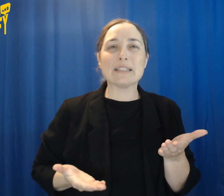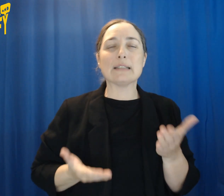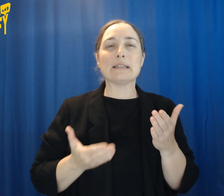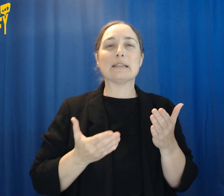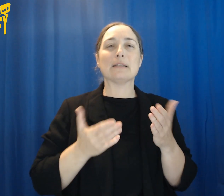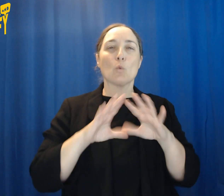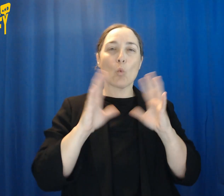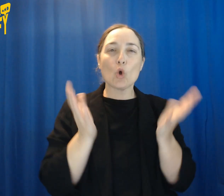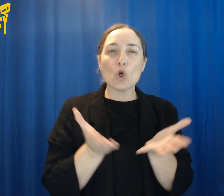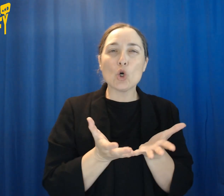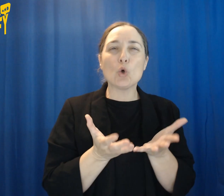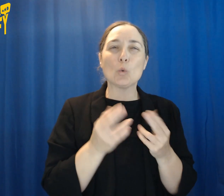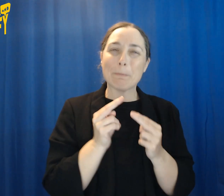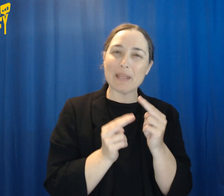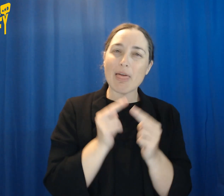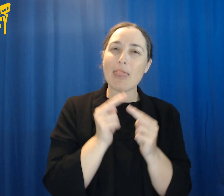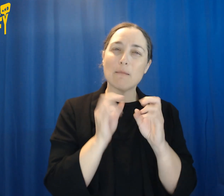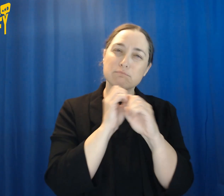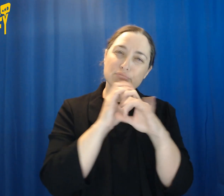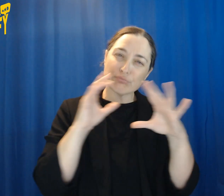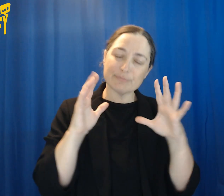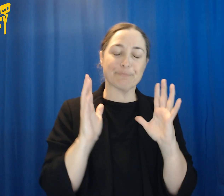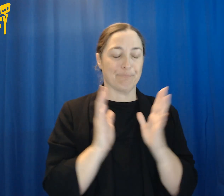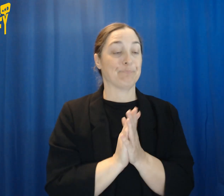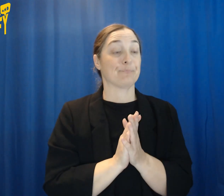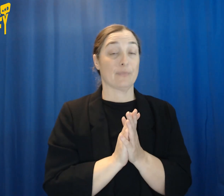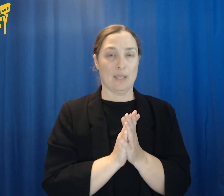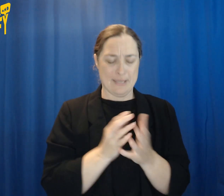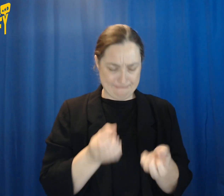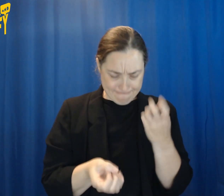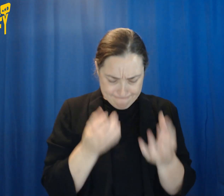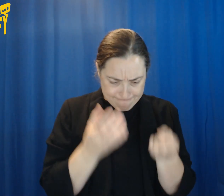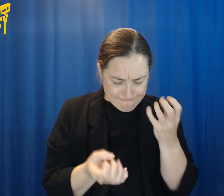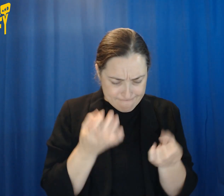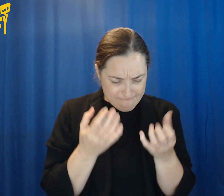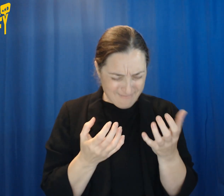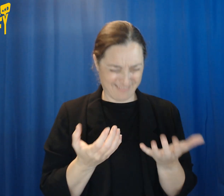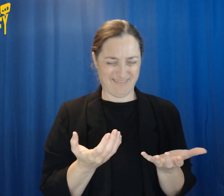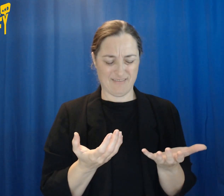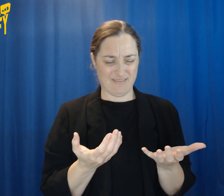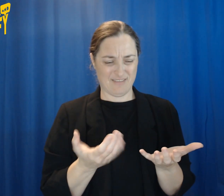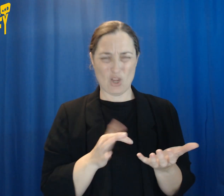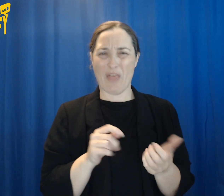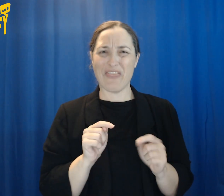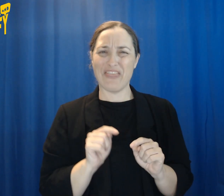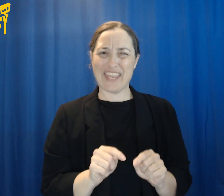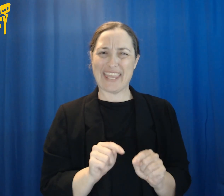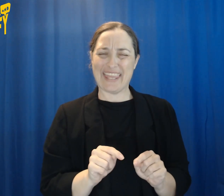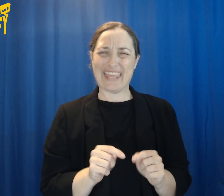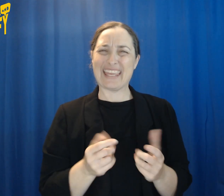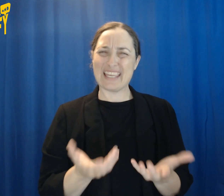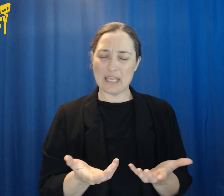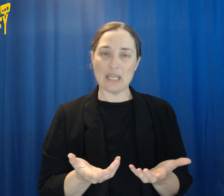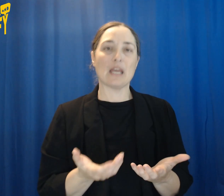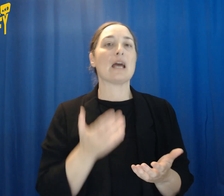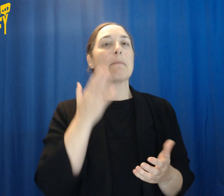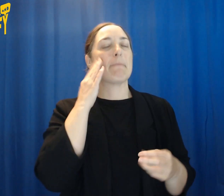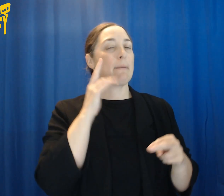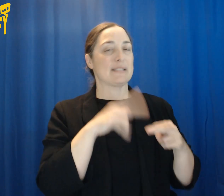and things like that. Anyway, the journal wasn't in there. And I didn't realize till my mum and dad had left. Mum and dad live 4 hours